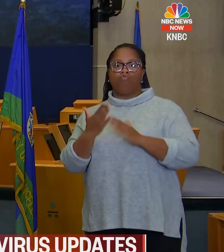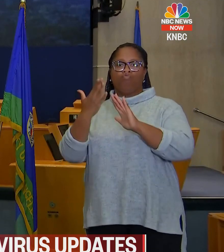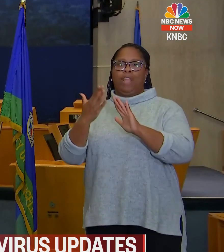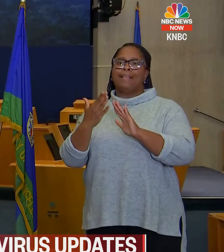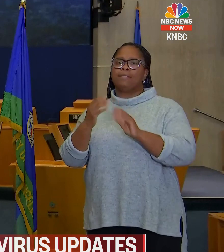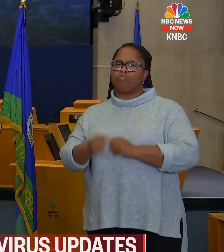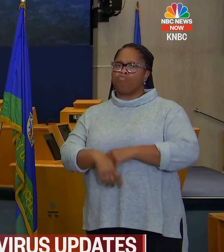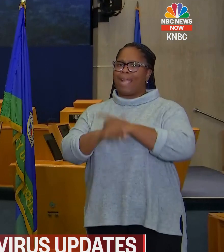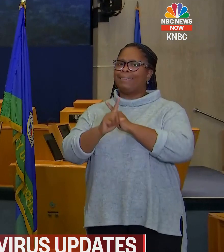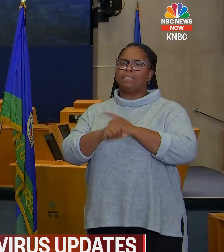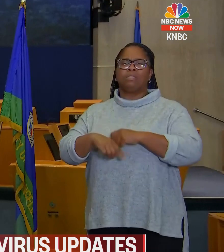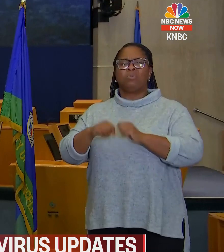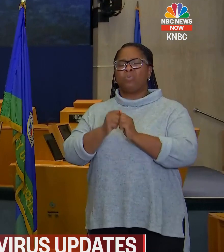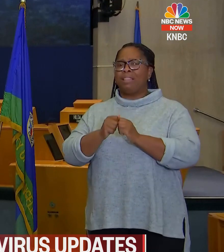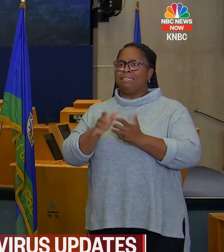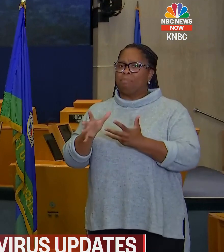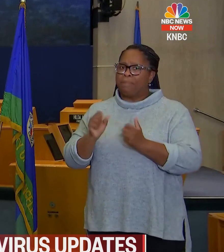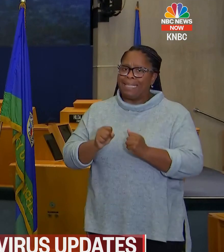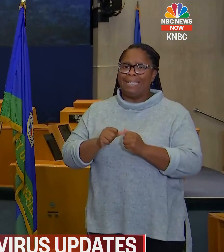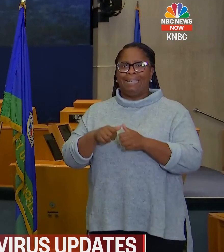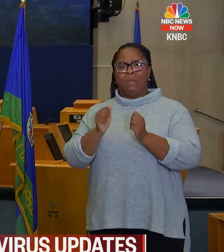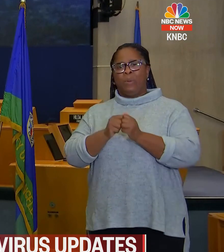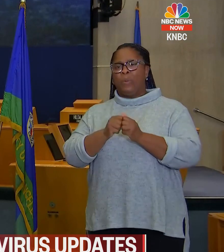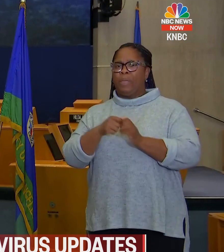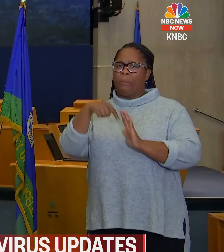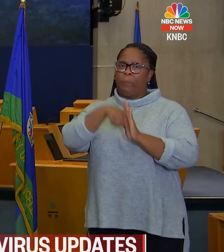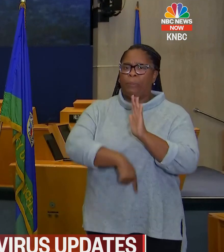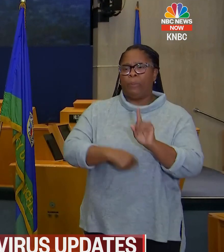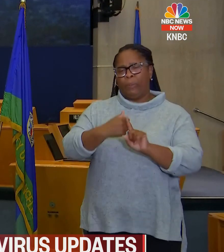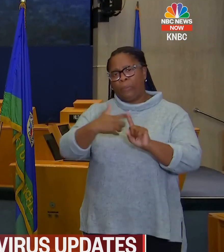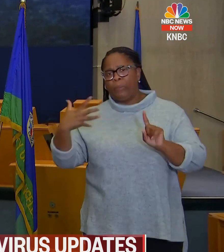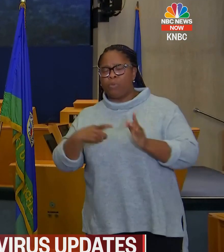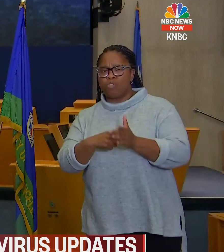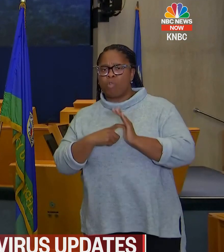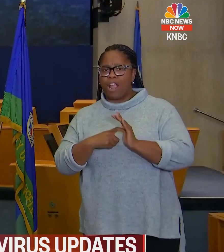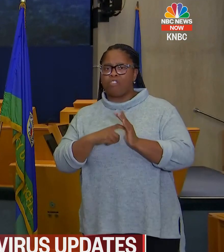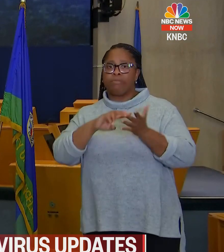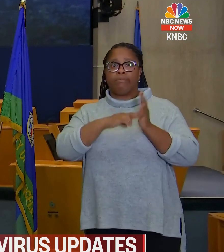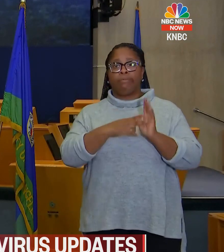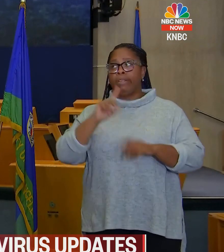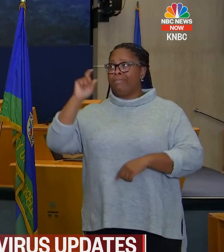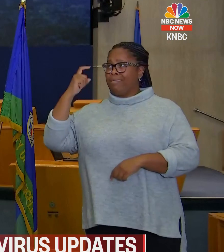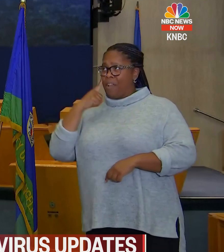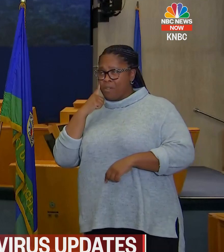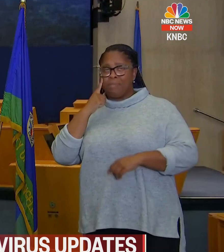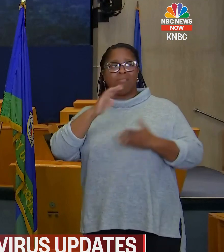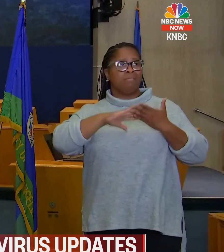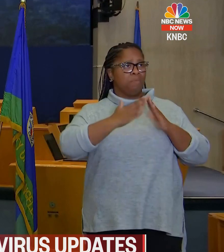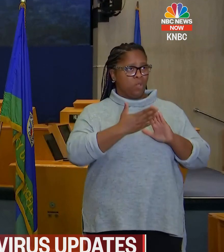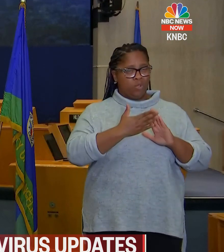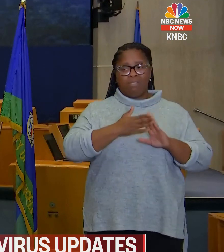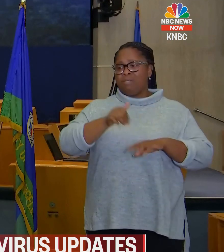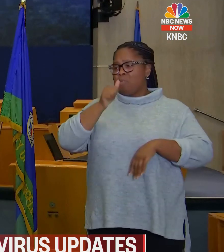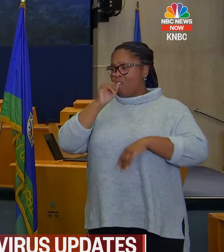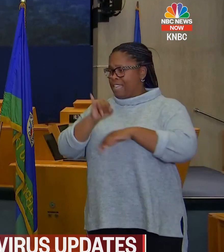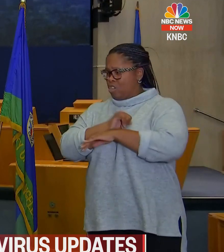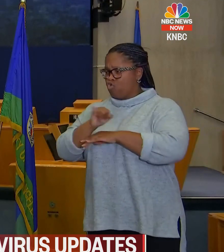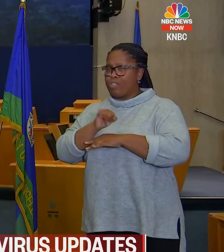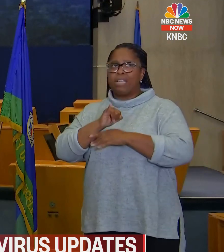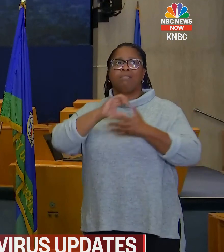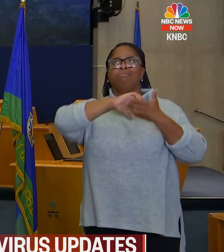with the speed and scale that it requires. That means cooperation between government and communities and private